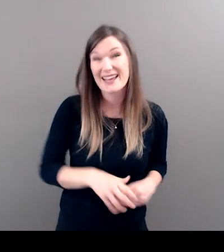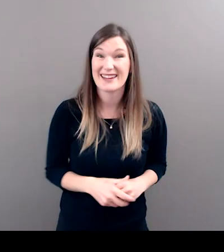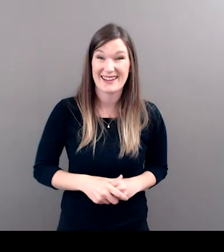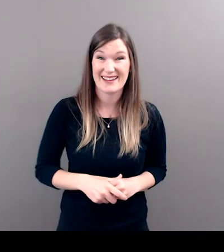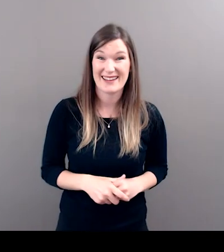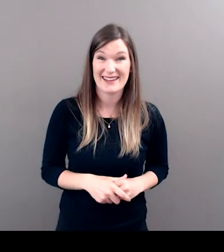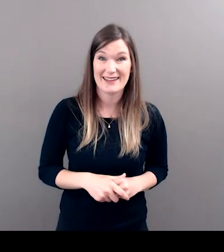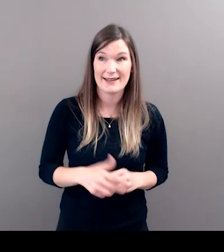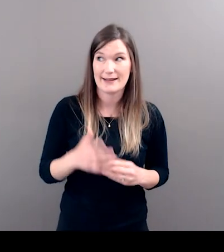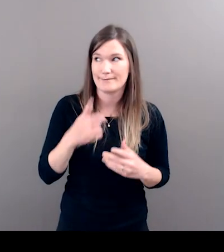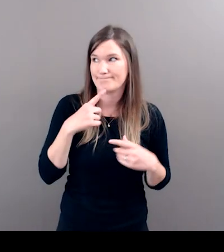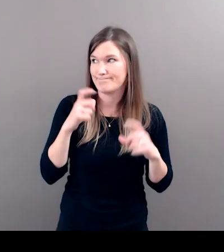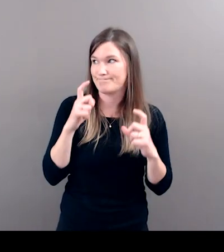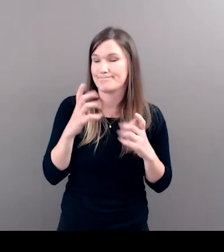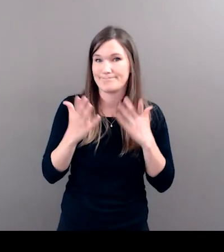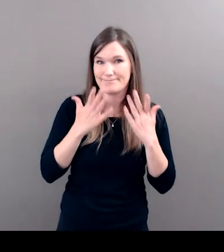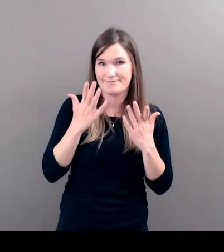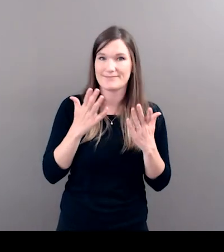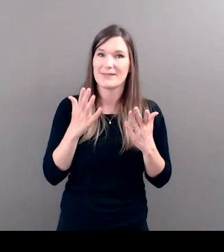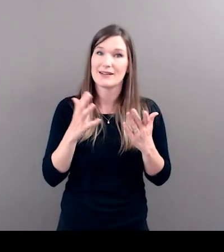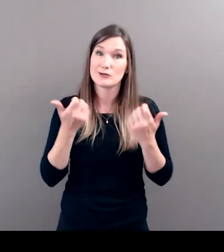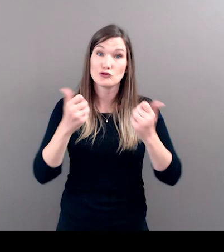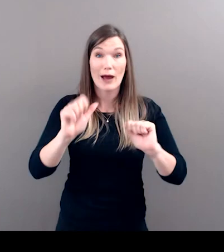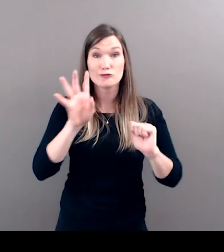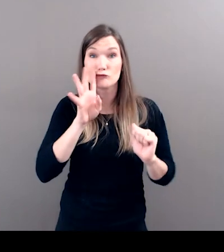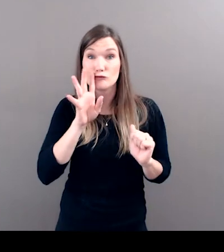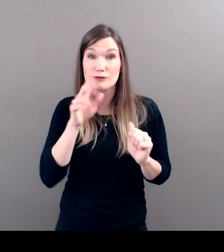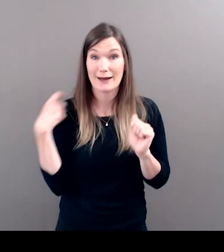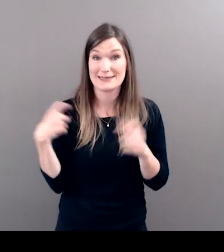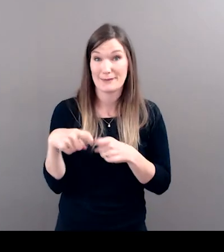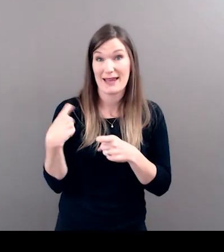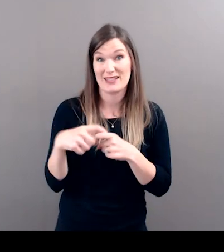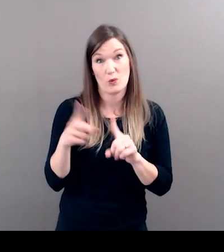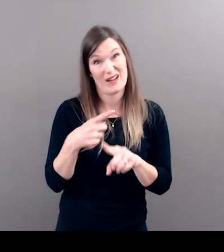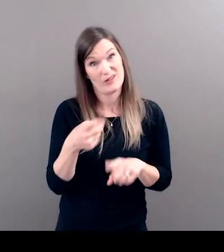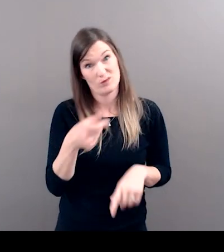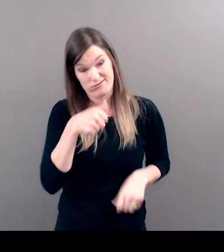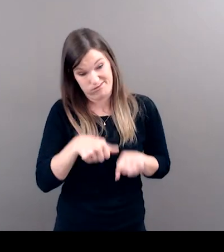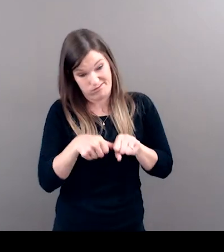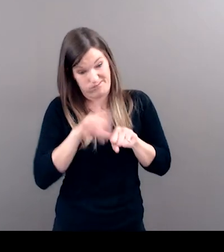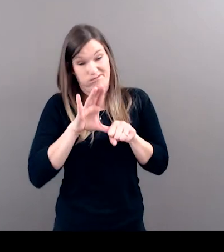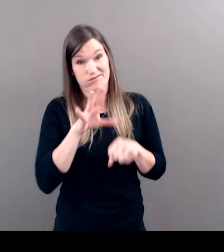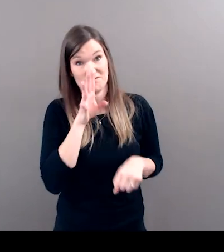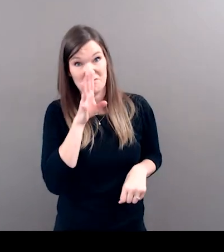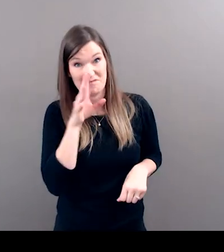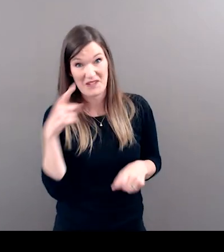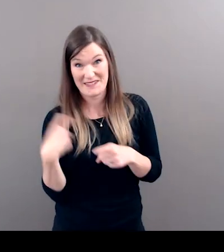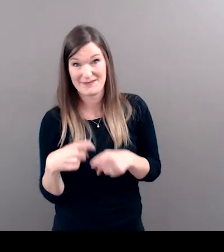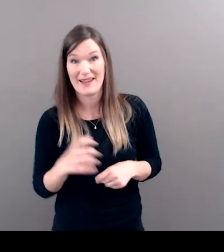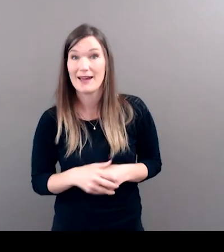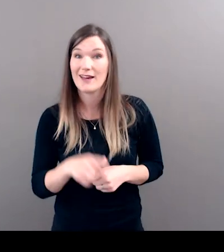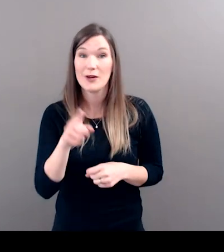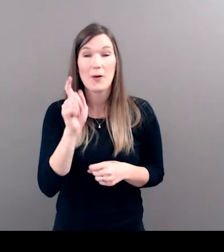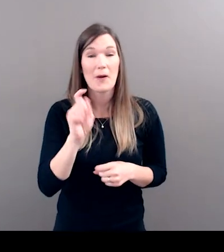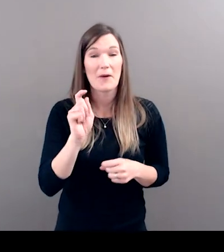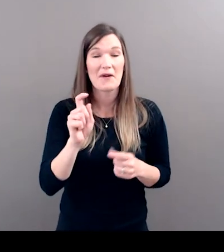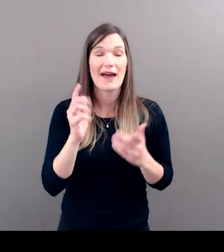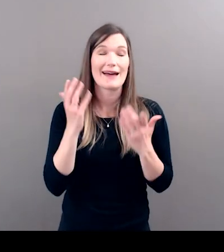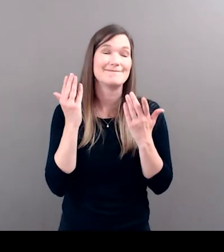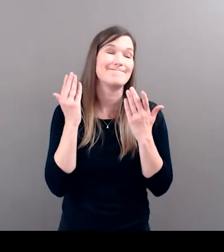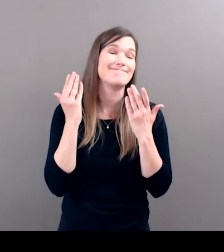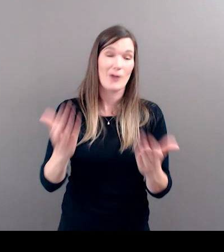in front of people. Try to talk Spanish when you really can't talk Spanish. And you just got to get over it and say, you know what? I'm